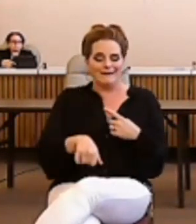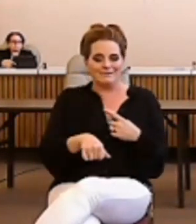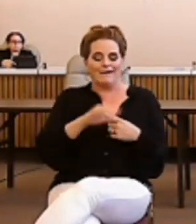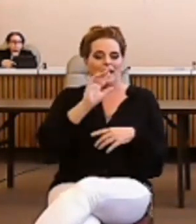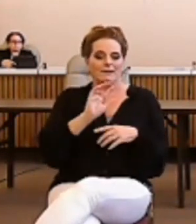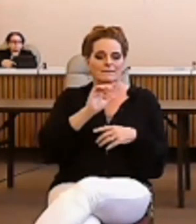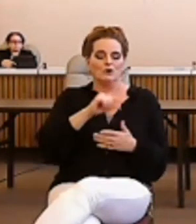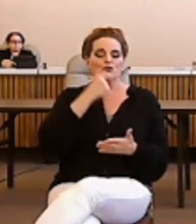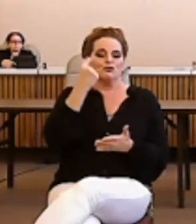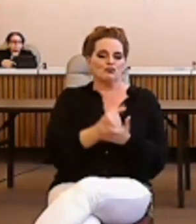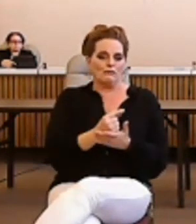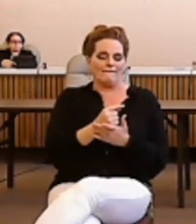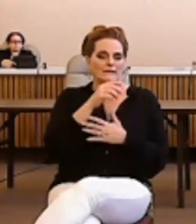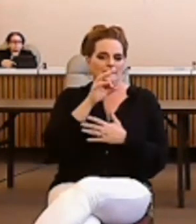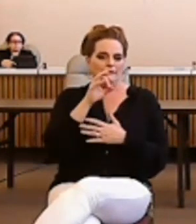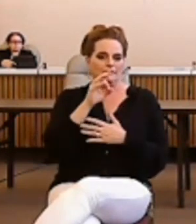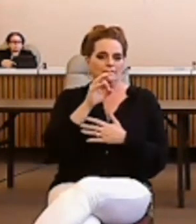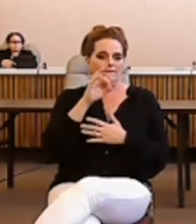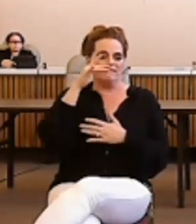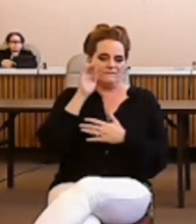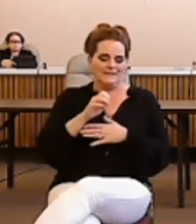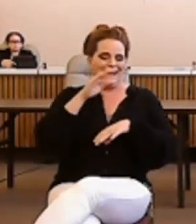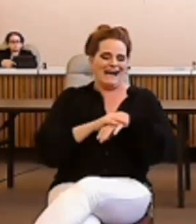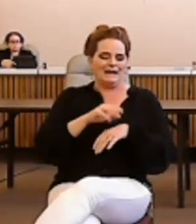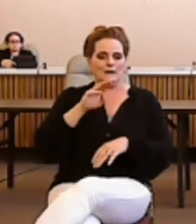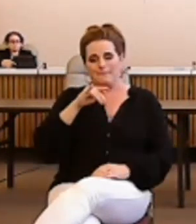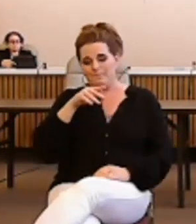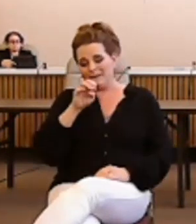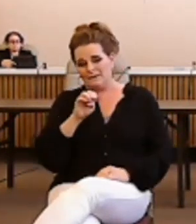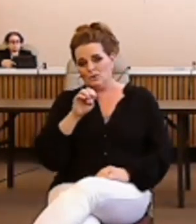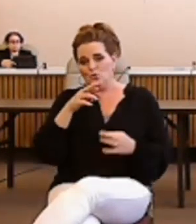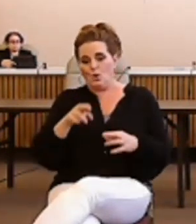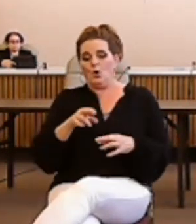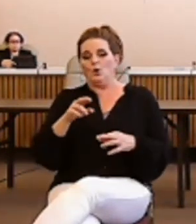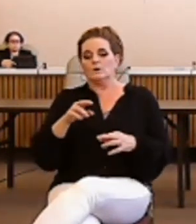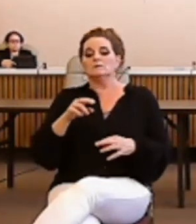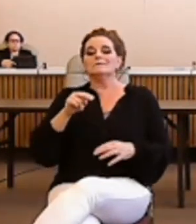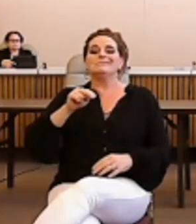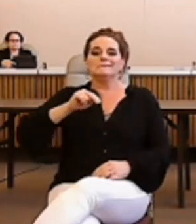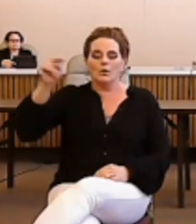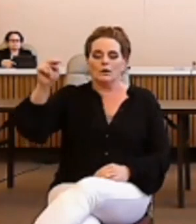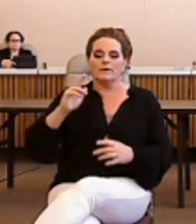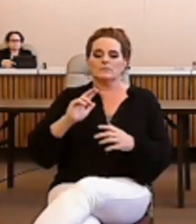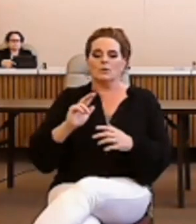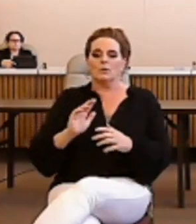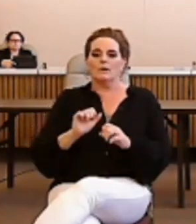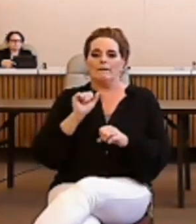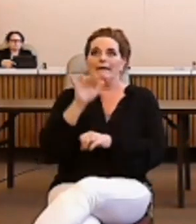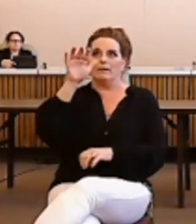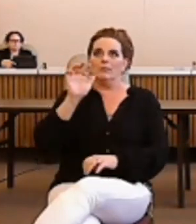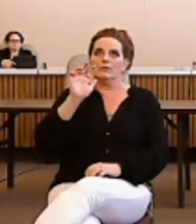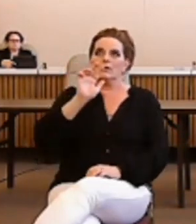feed on Middle Road North over the hill, you know, past where the force main turns